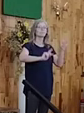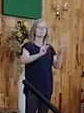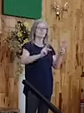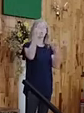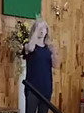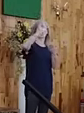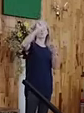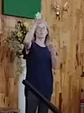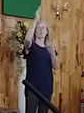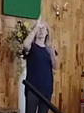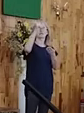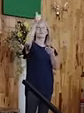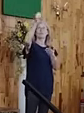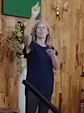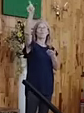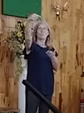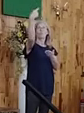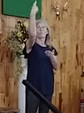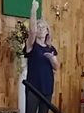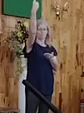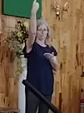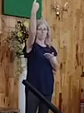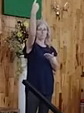Lord our God is one.